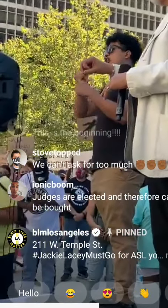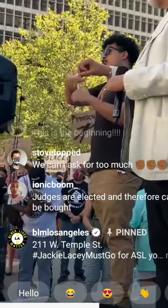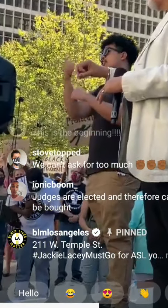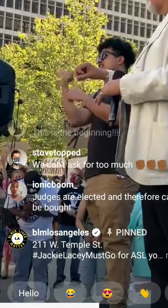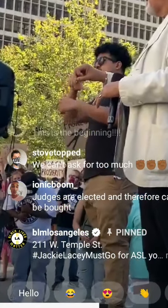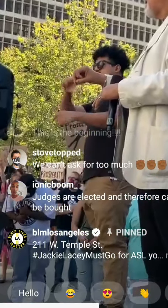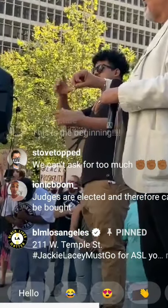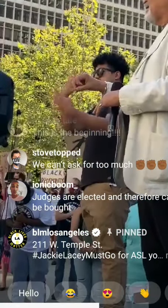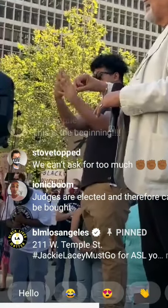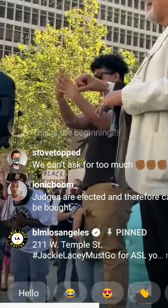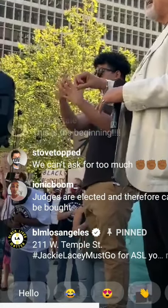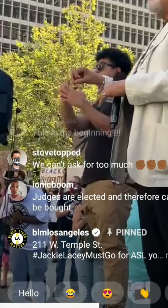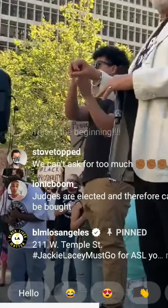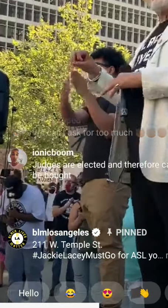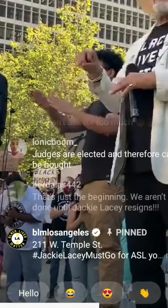jails.